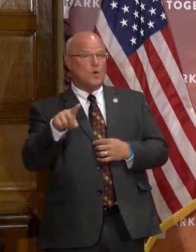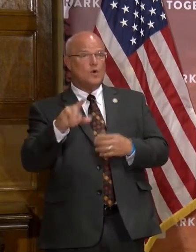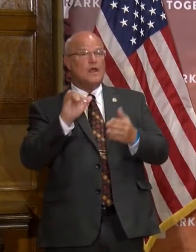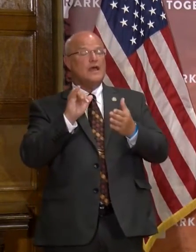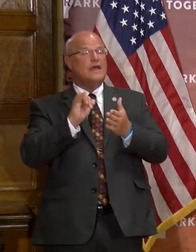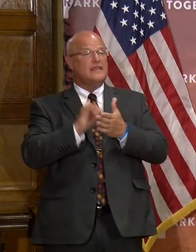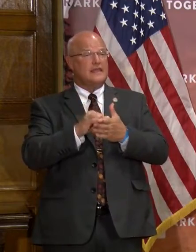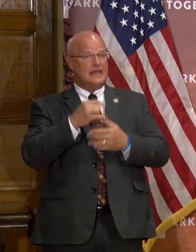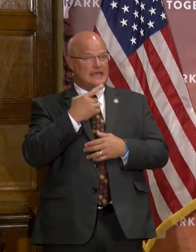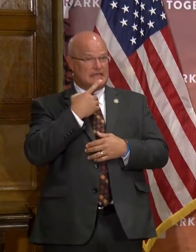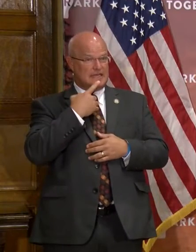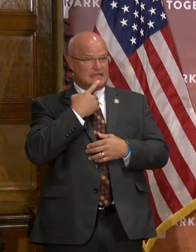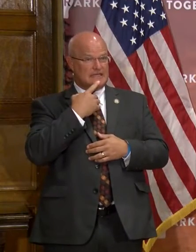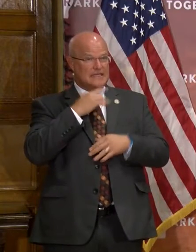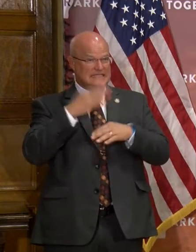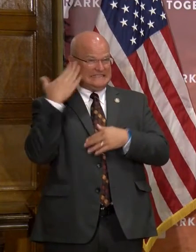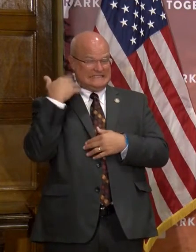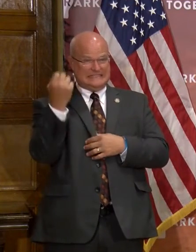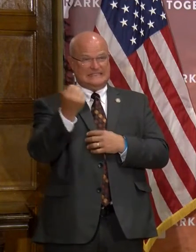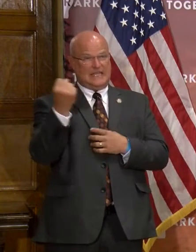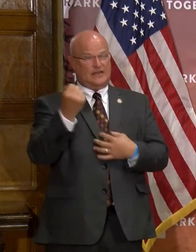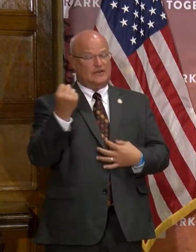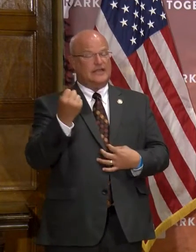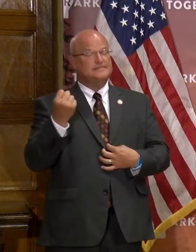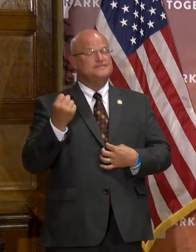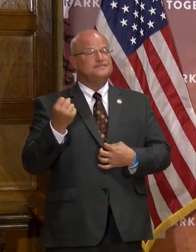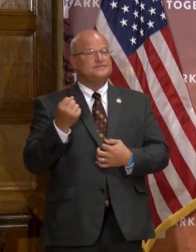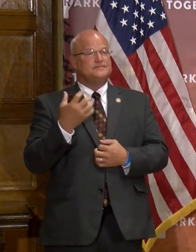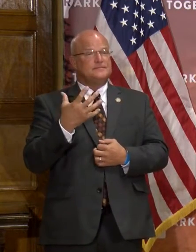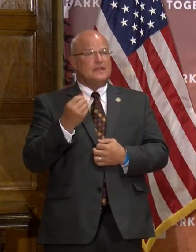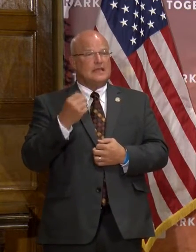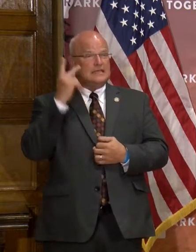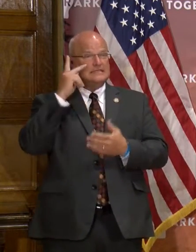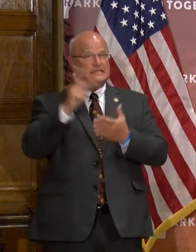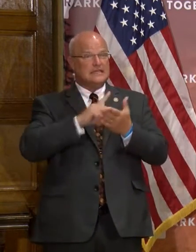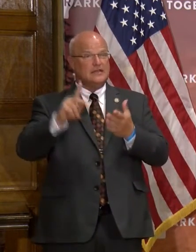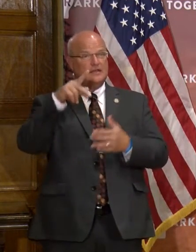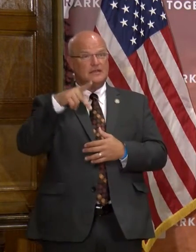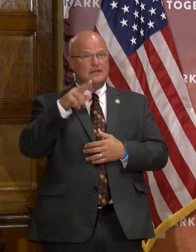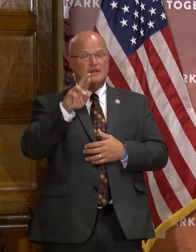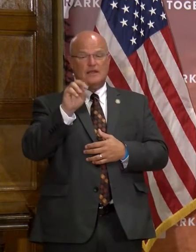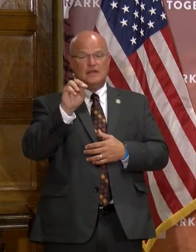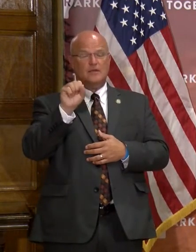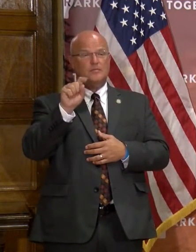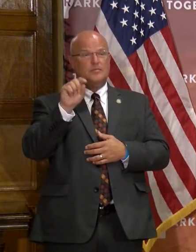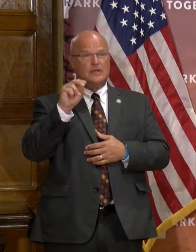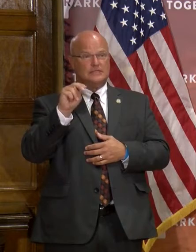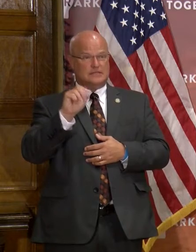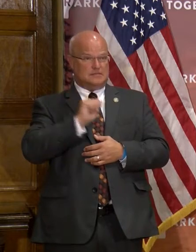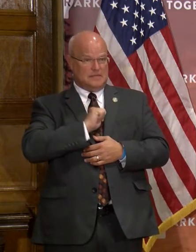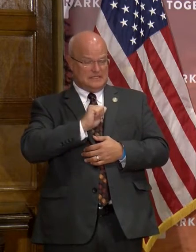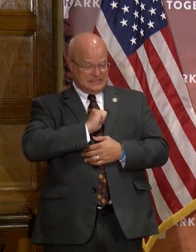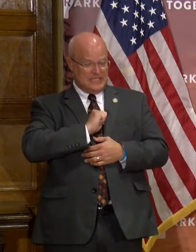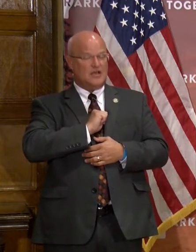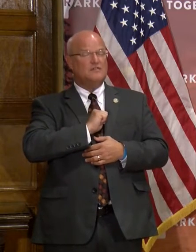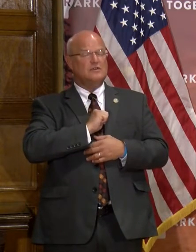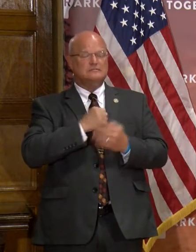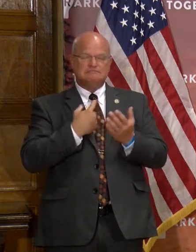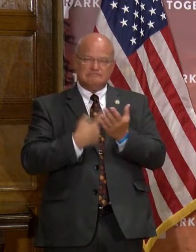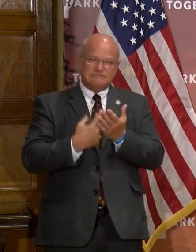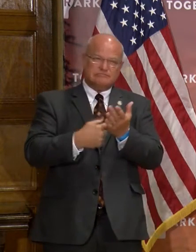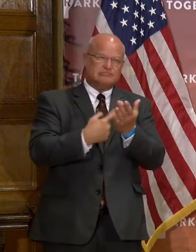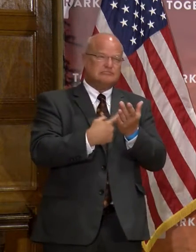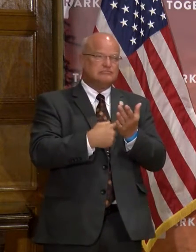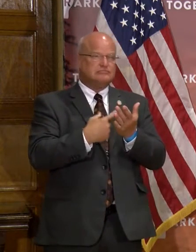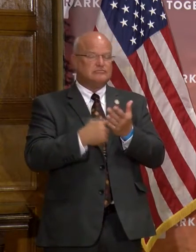he issued on Saturday, and Secretary Preston and myself, Secretary Walther, we've worked on this over